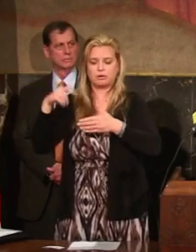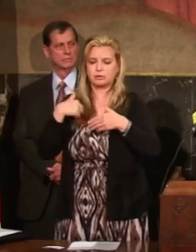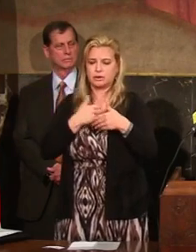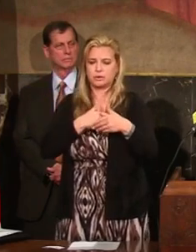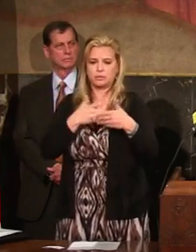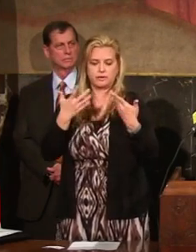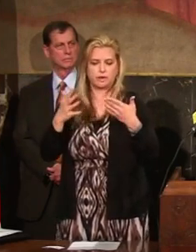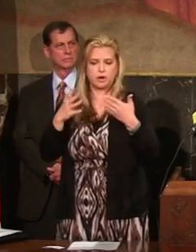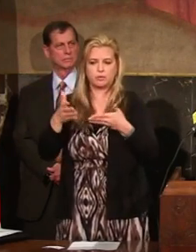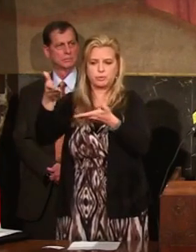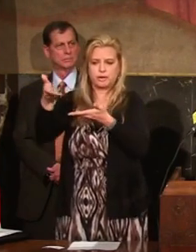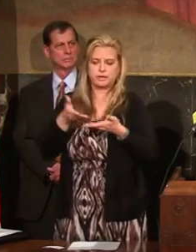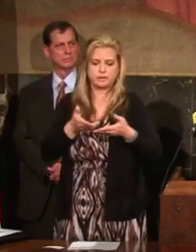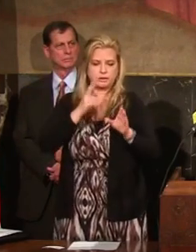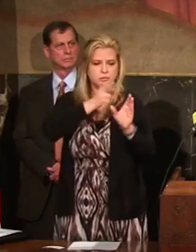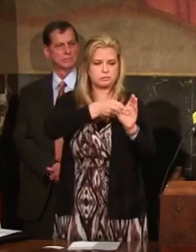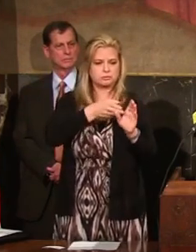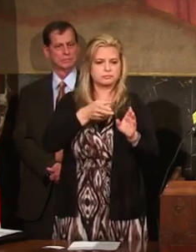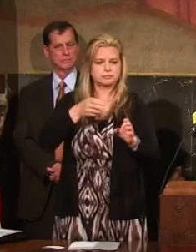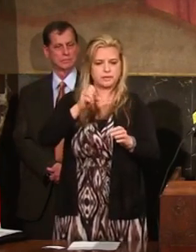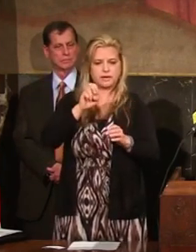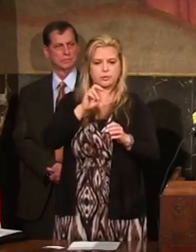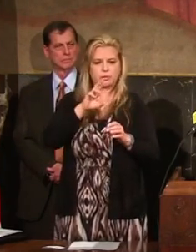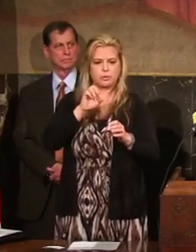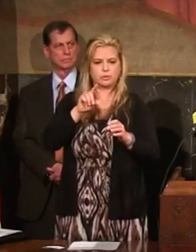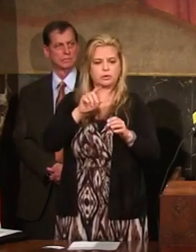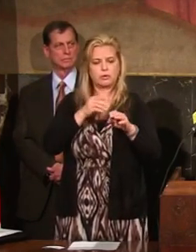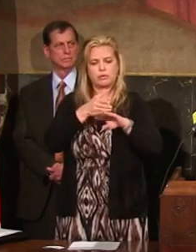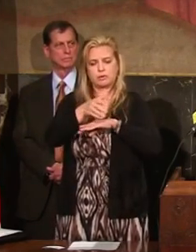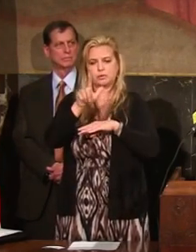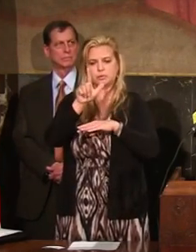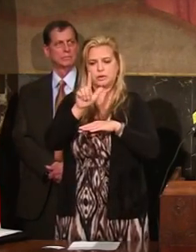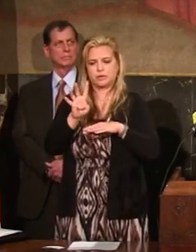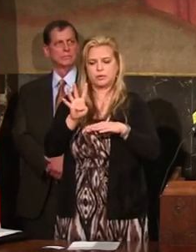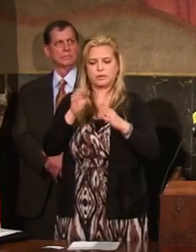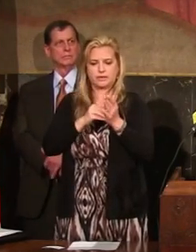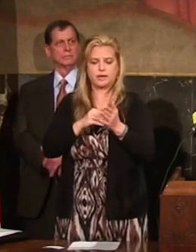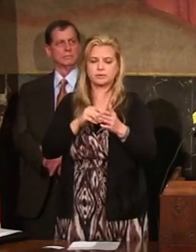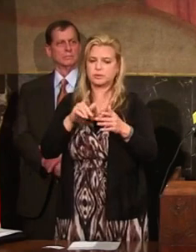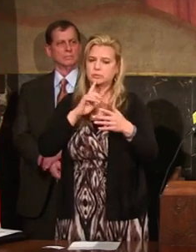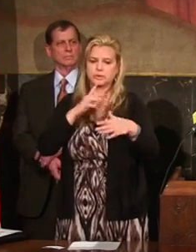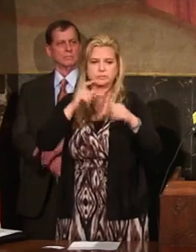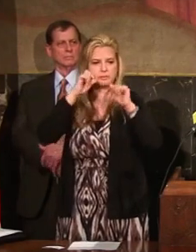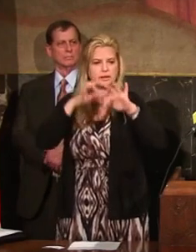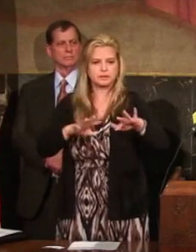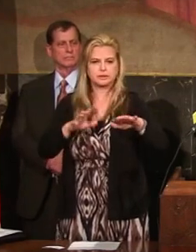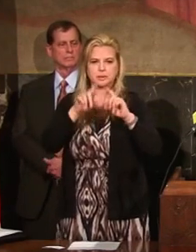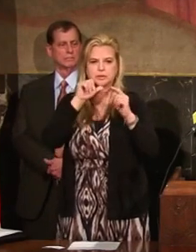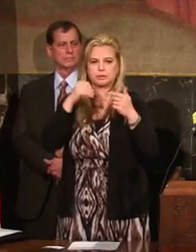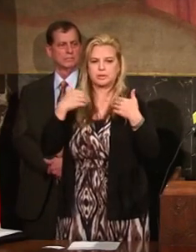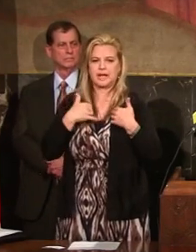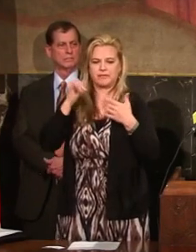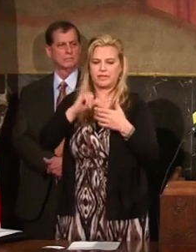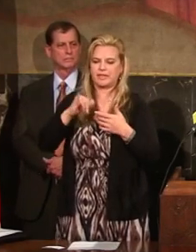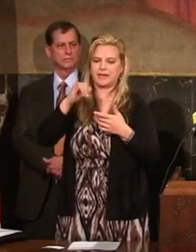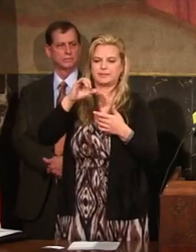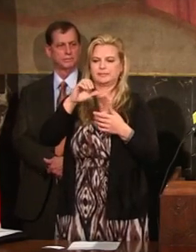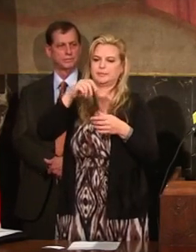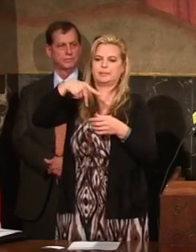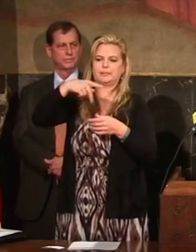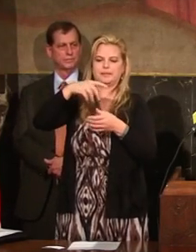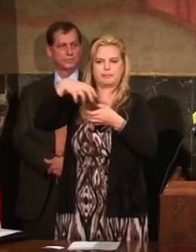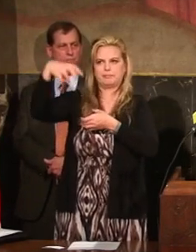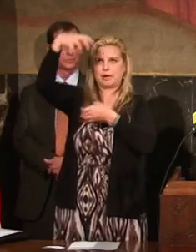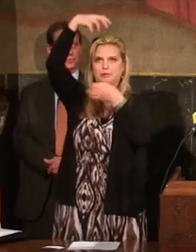enrolled the individuals, over 420,000. It's been a godsend for our state, but we don't have that escape parachute now. We've got to deal with